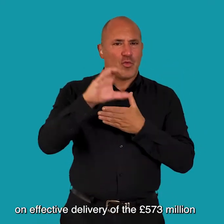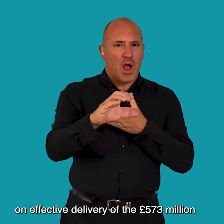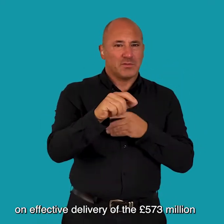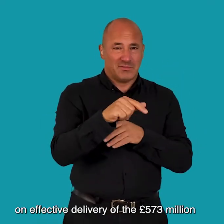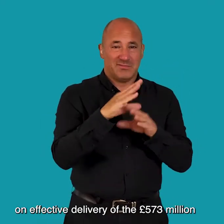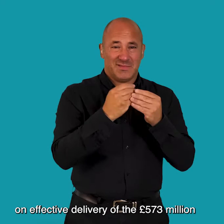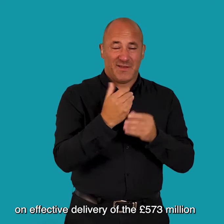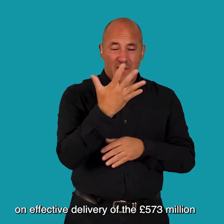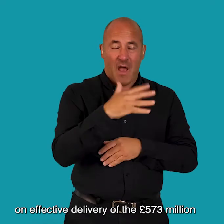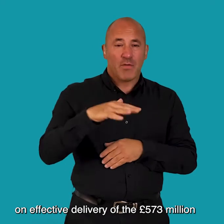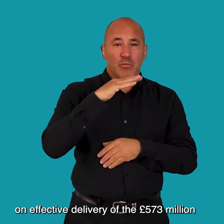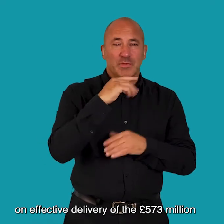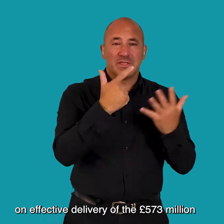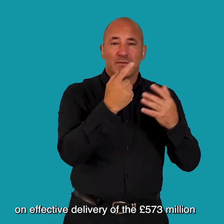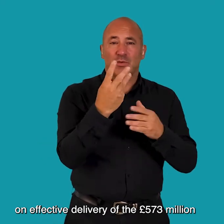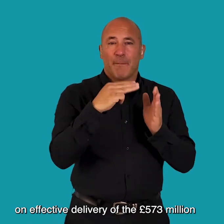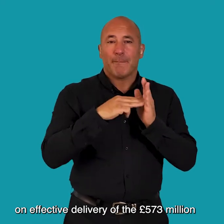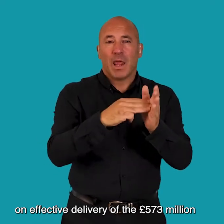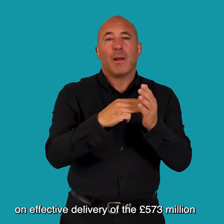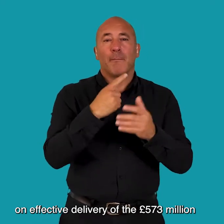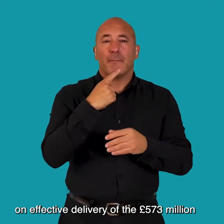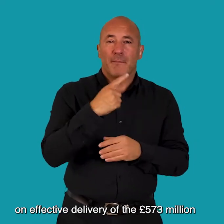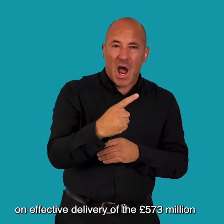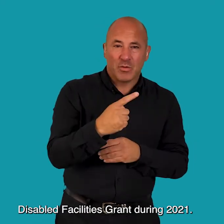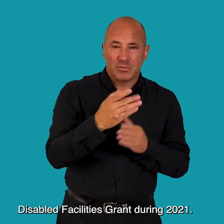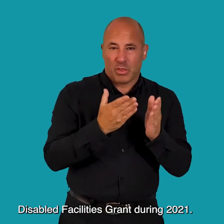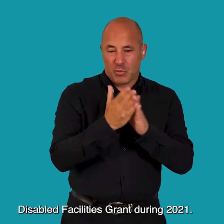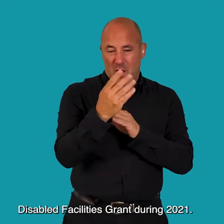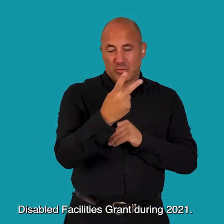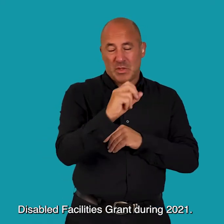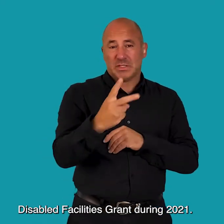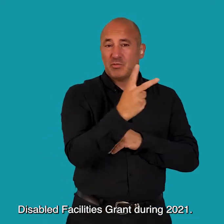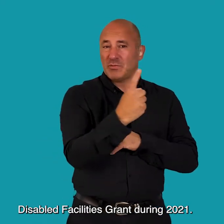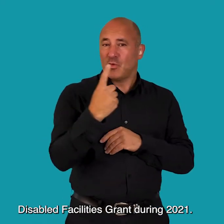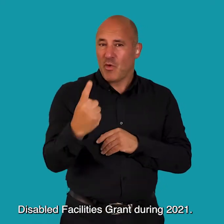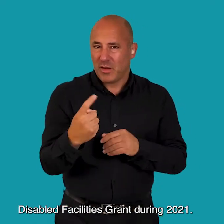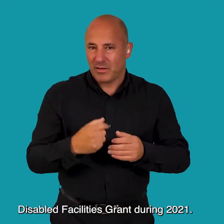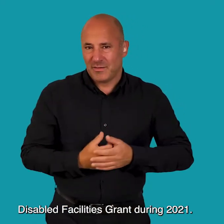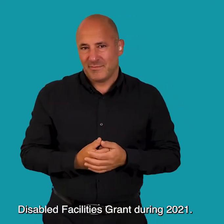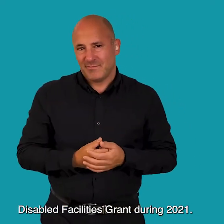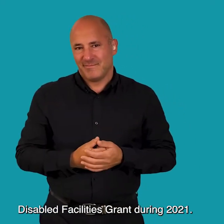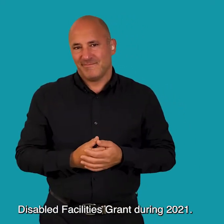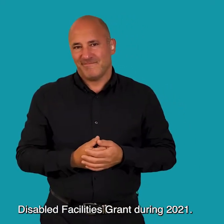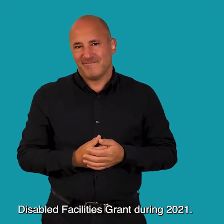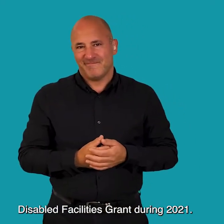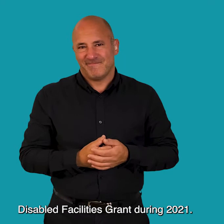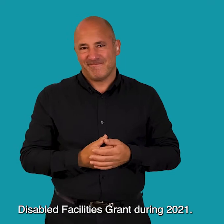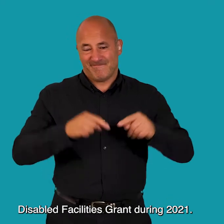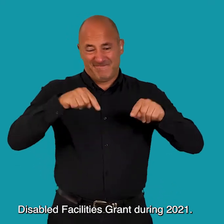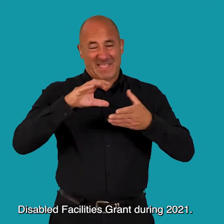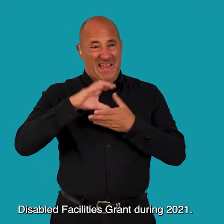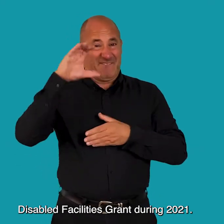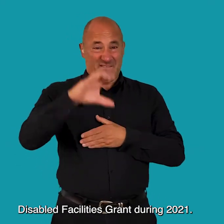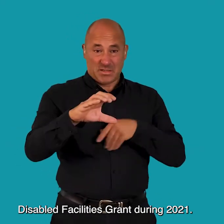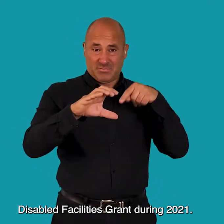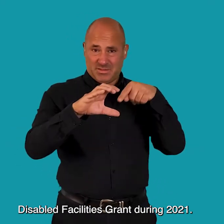the £573 million Disabled Facilities Grant during 2021.